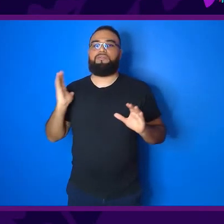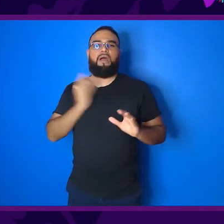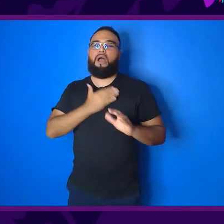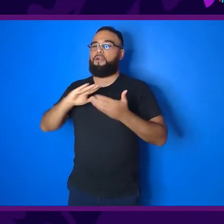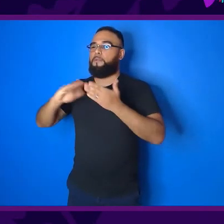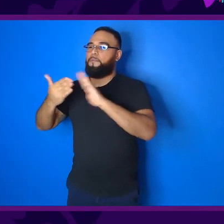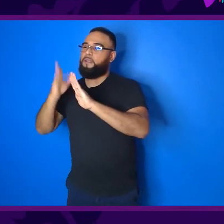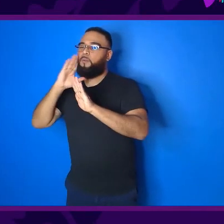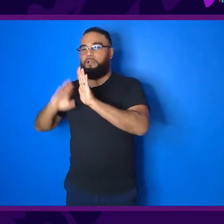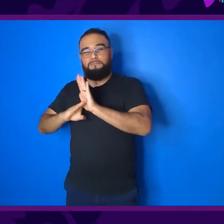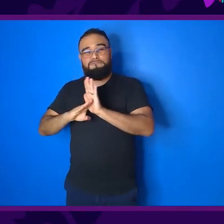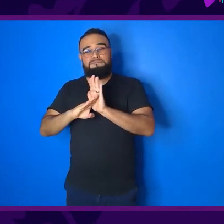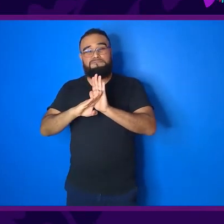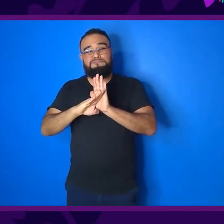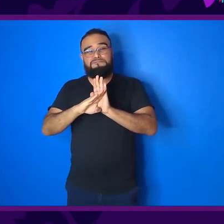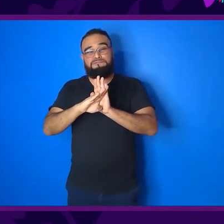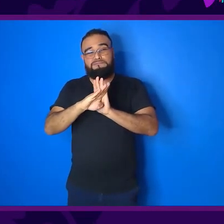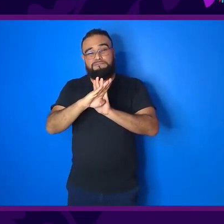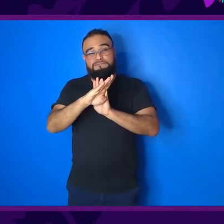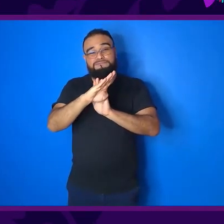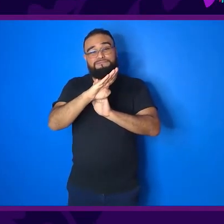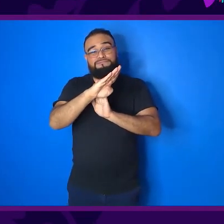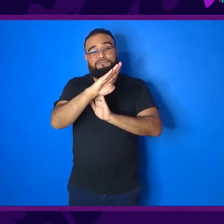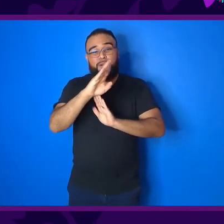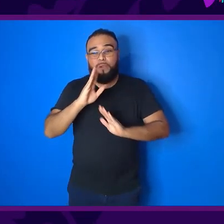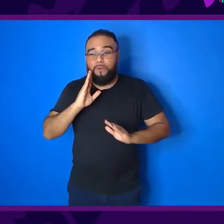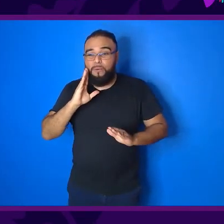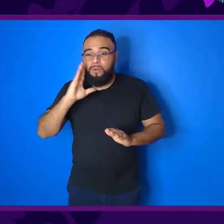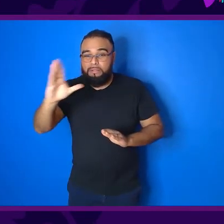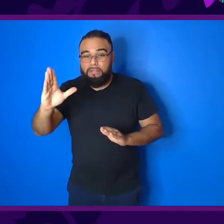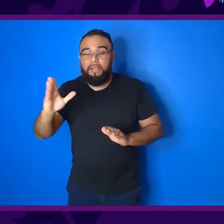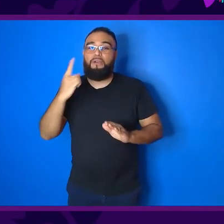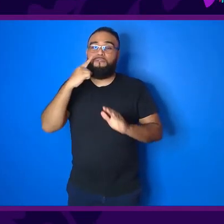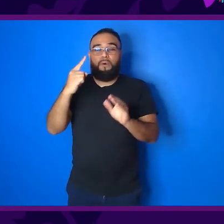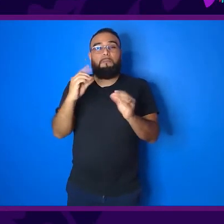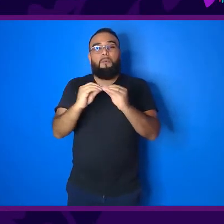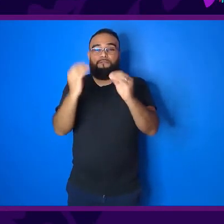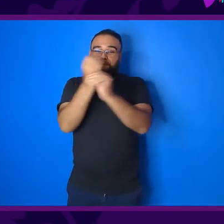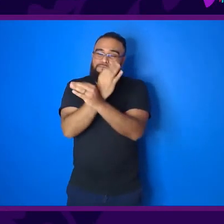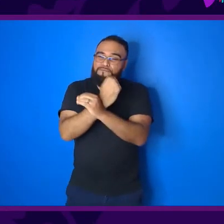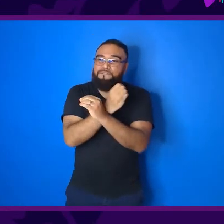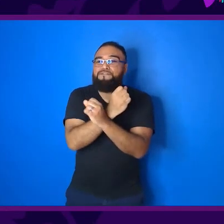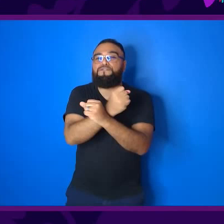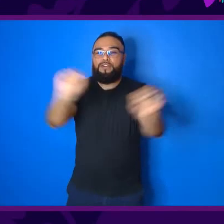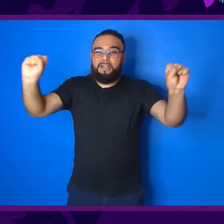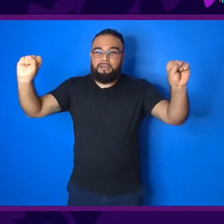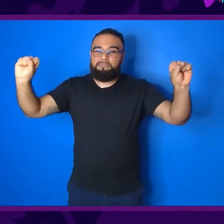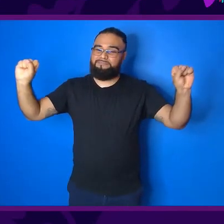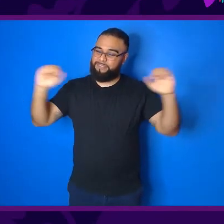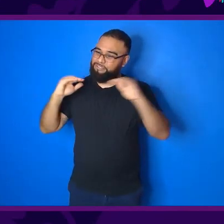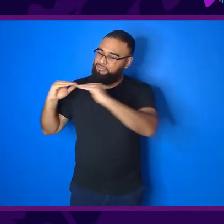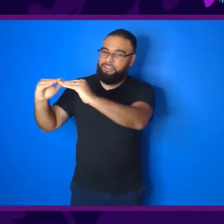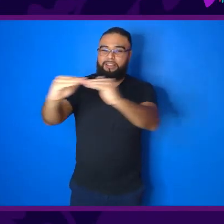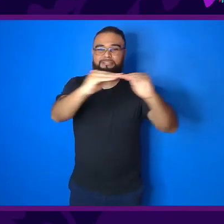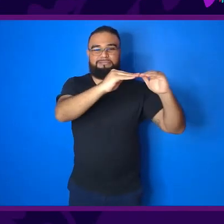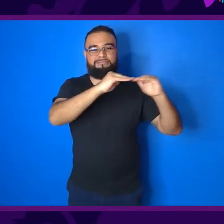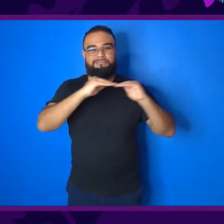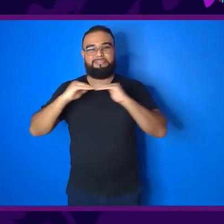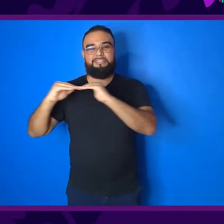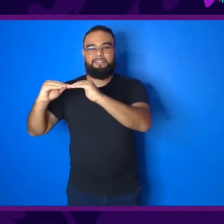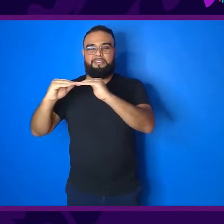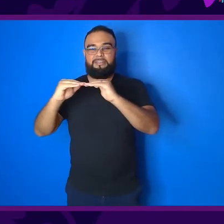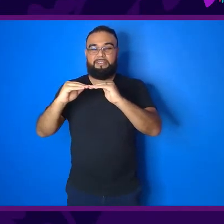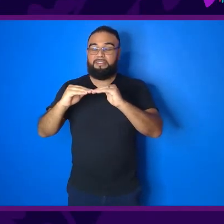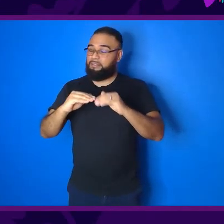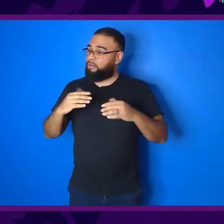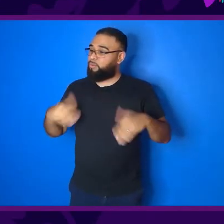really have an appreciation for freedom and justice and equality, because all of the sacrifices and the work